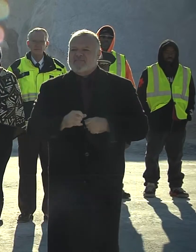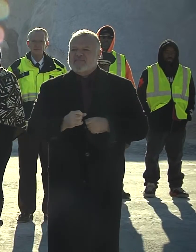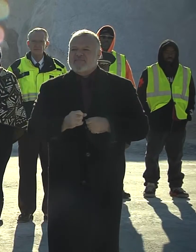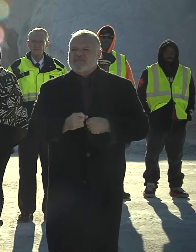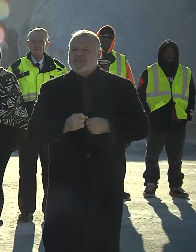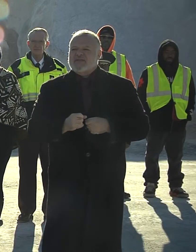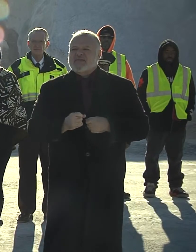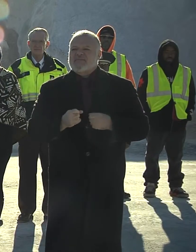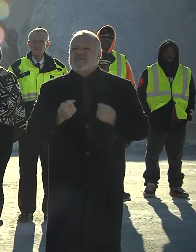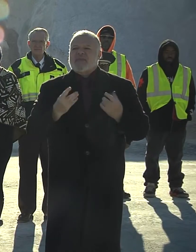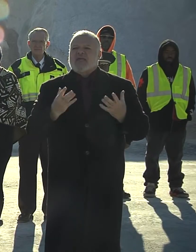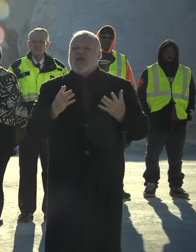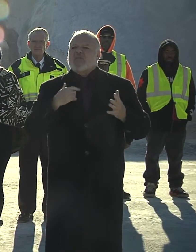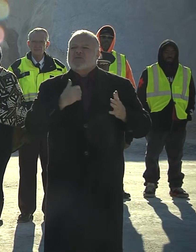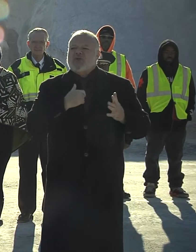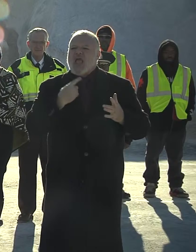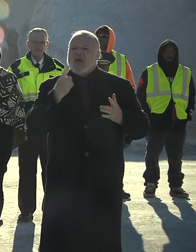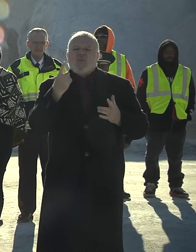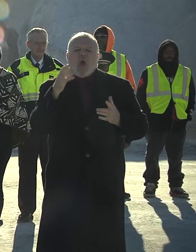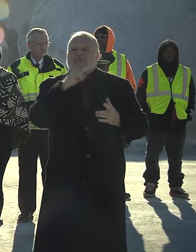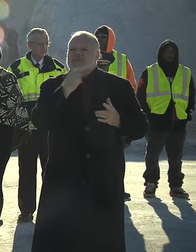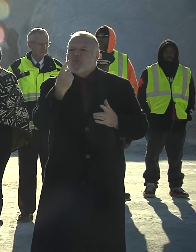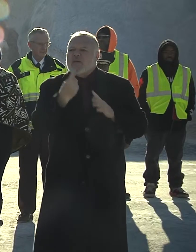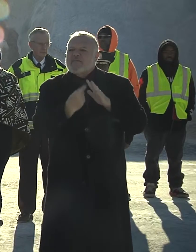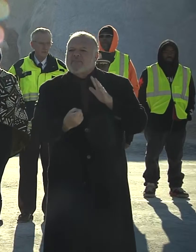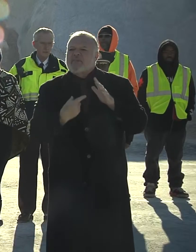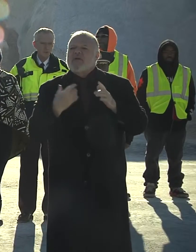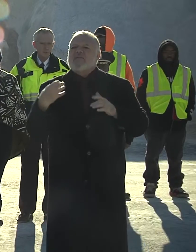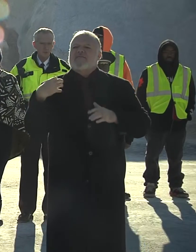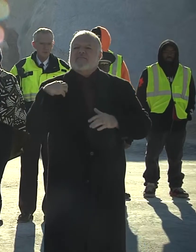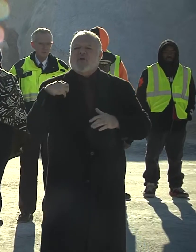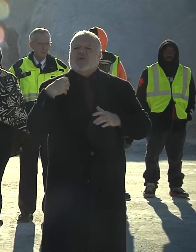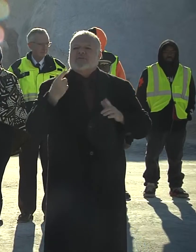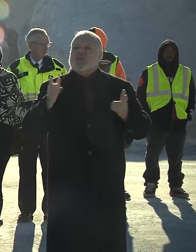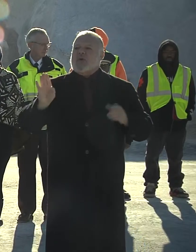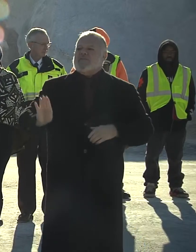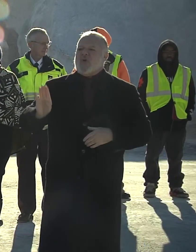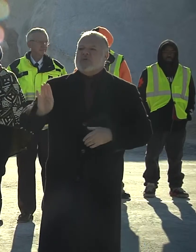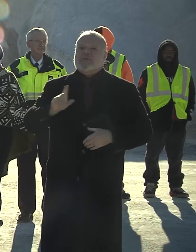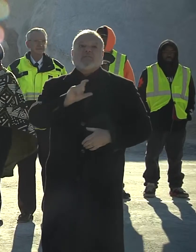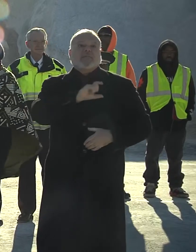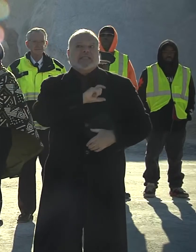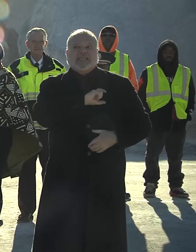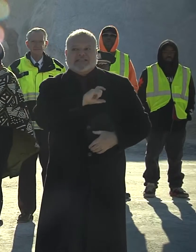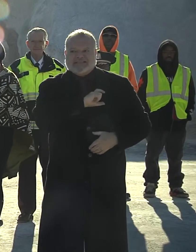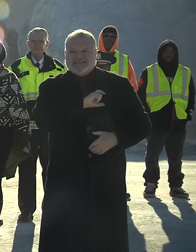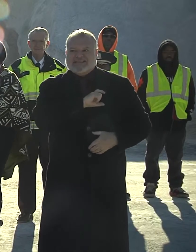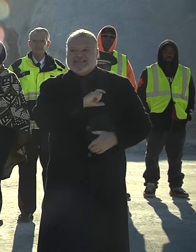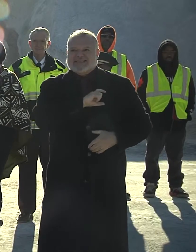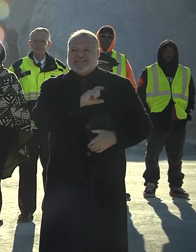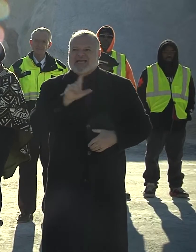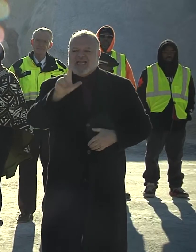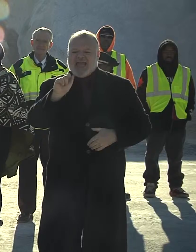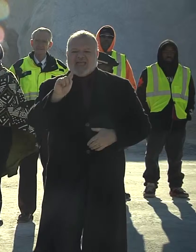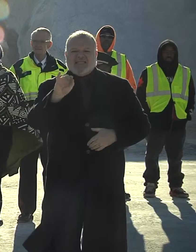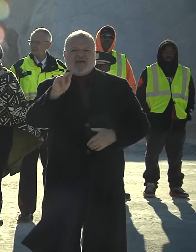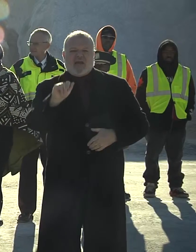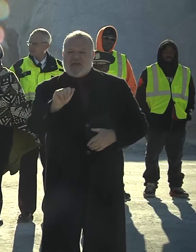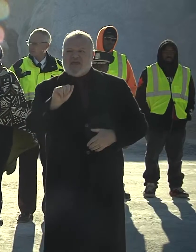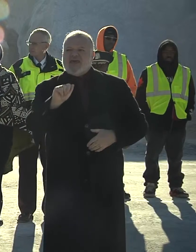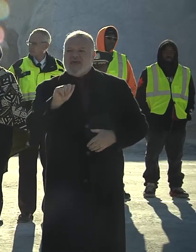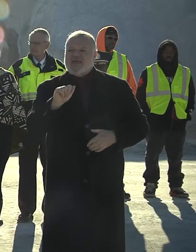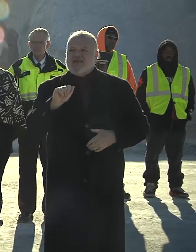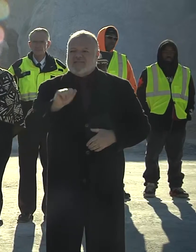missed. We have our Boston Police Superintendent, Lenita Cullinane. And is Commissioner Burke here? I don't see